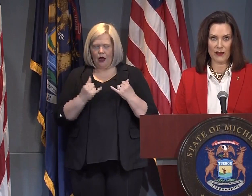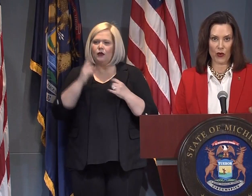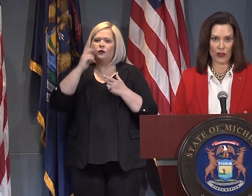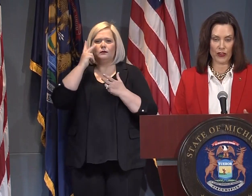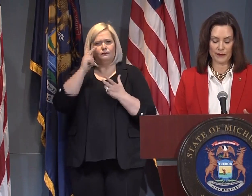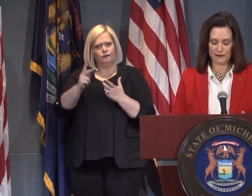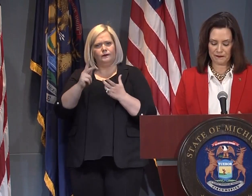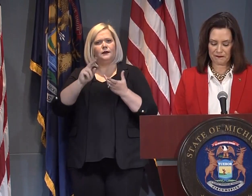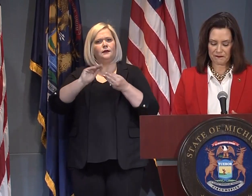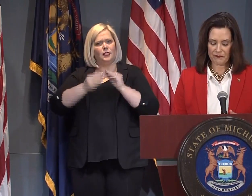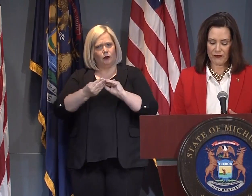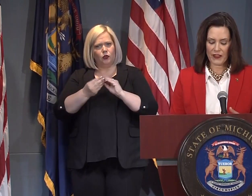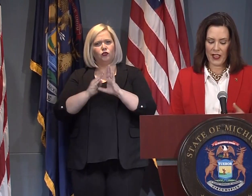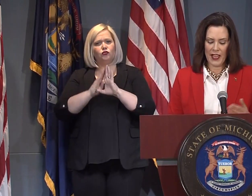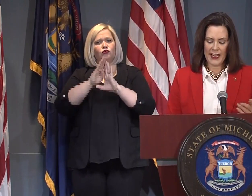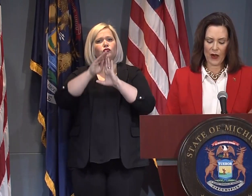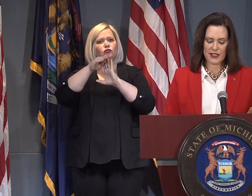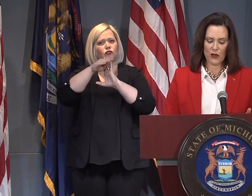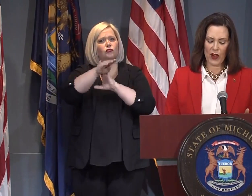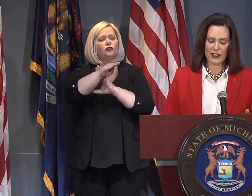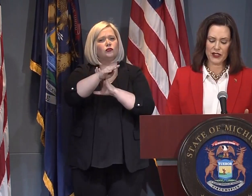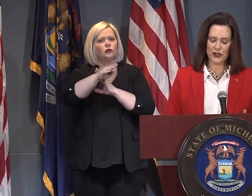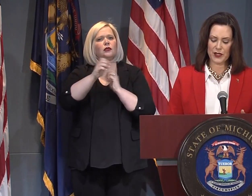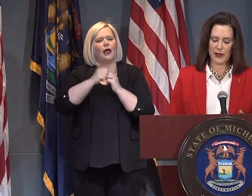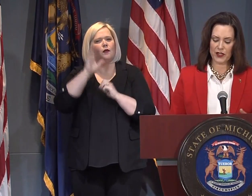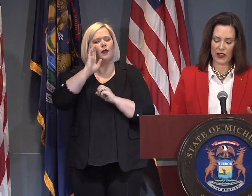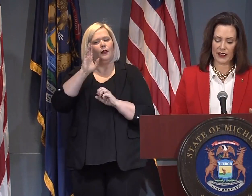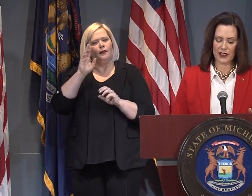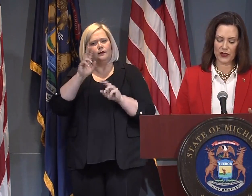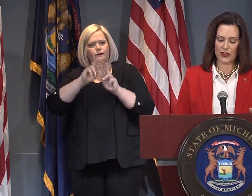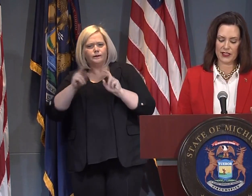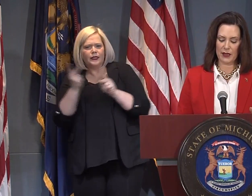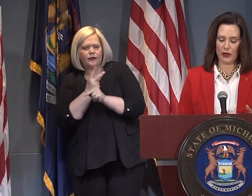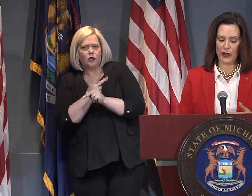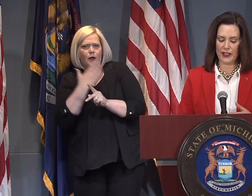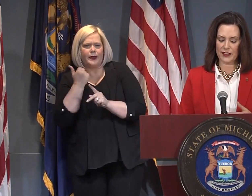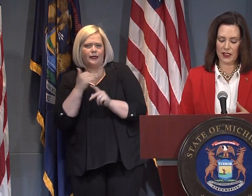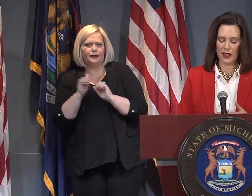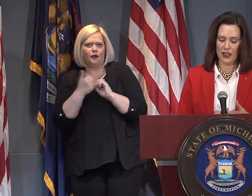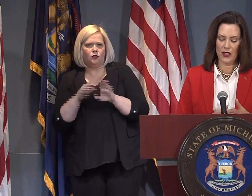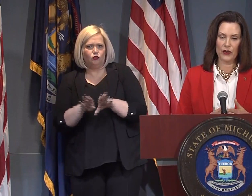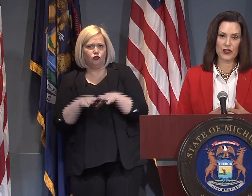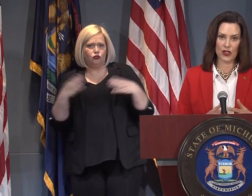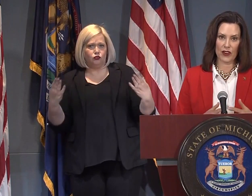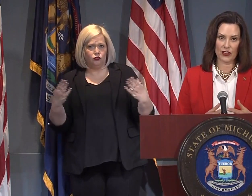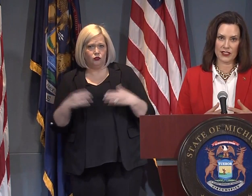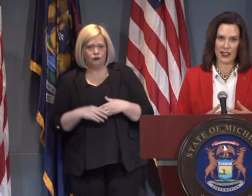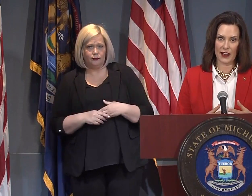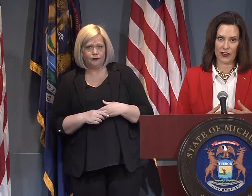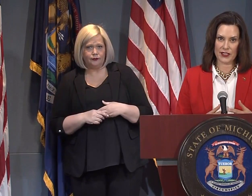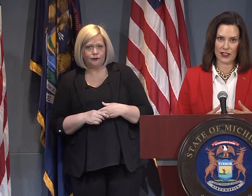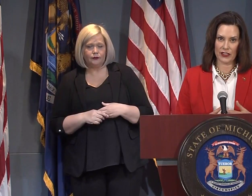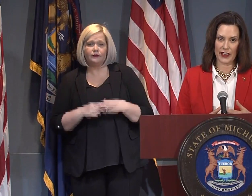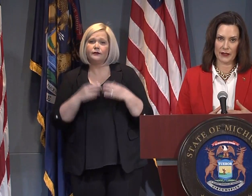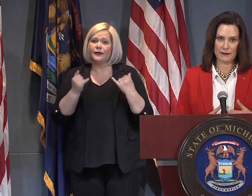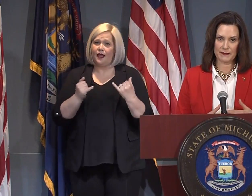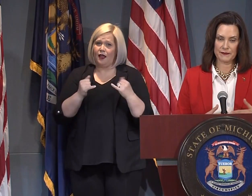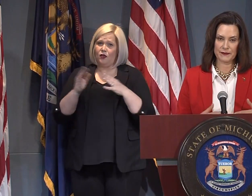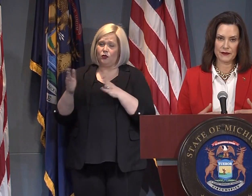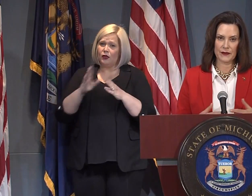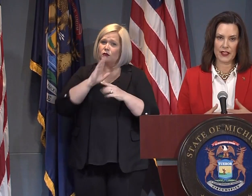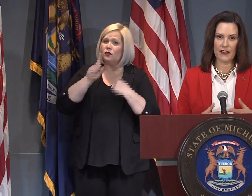stay safe order. Now, as I want to speak directly to the state employees who serve our state every single